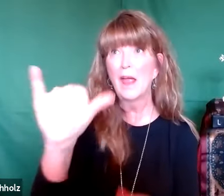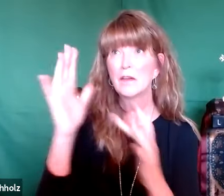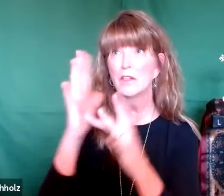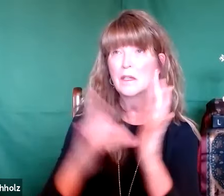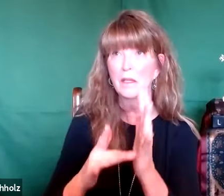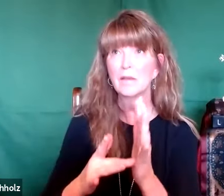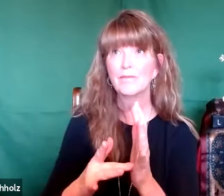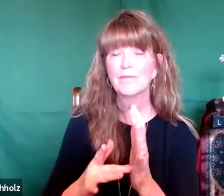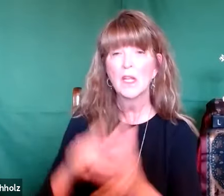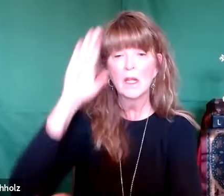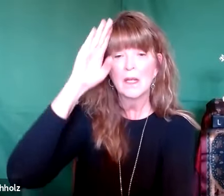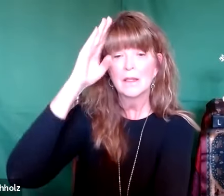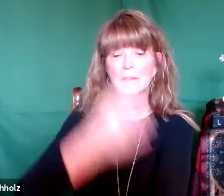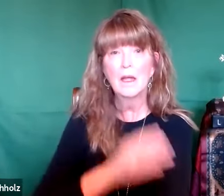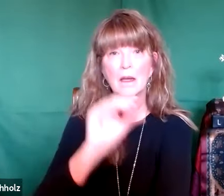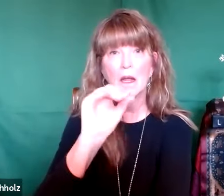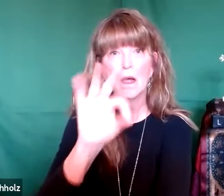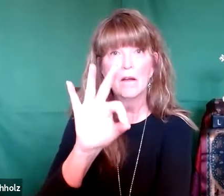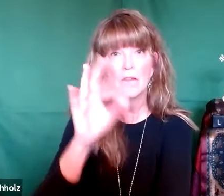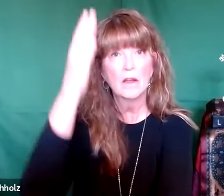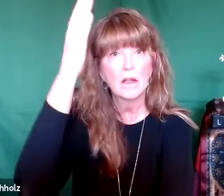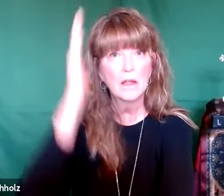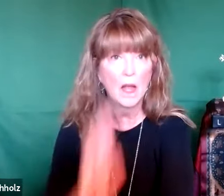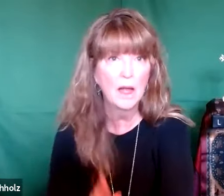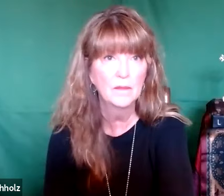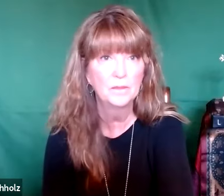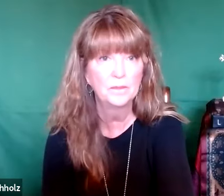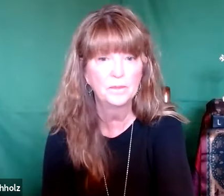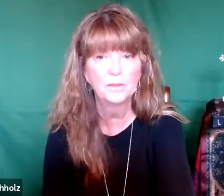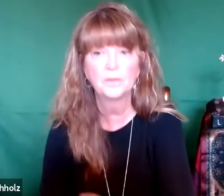said, surely this man was the Son of God.